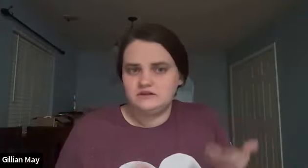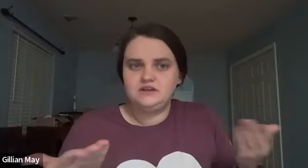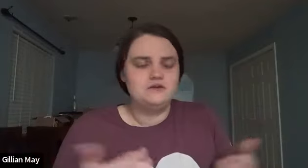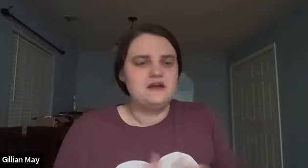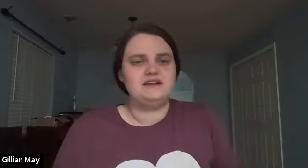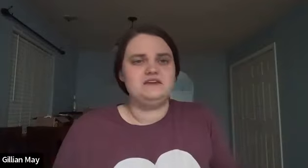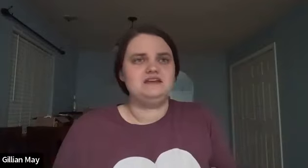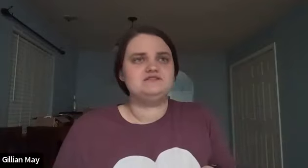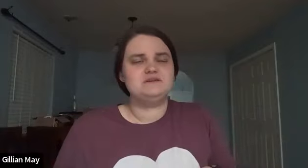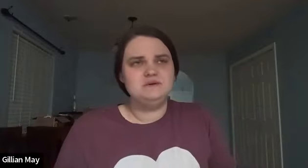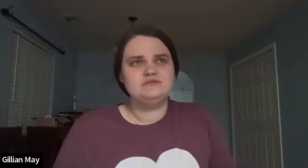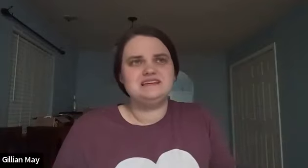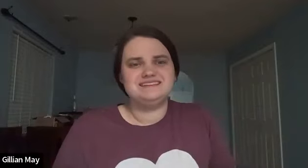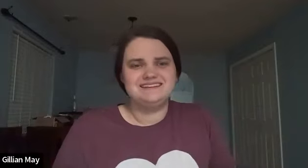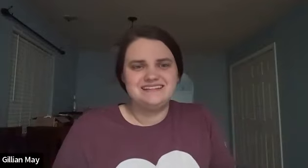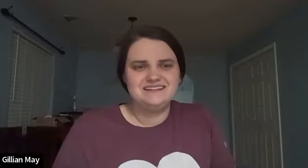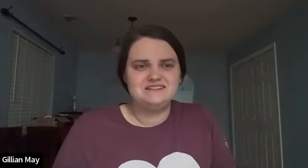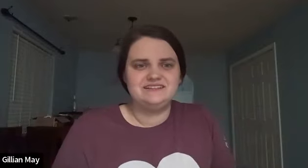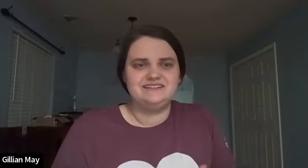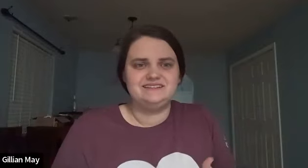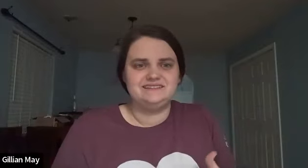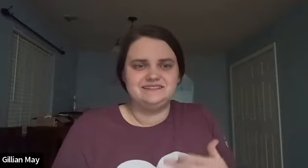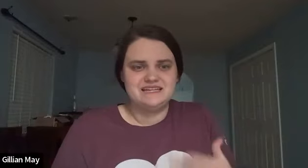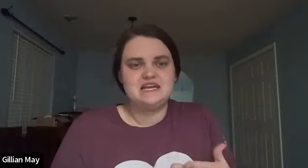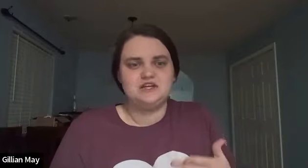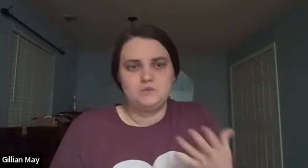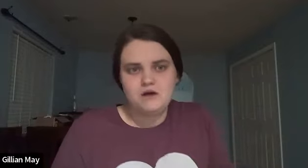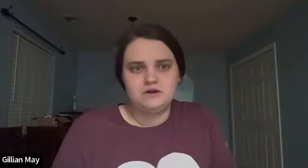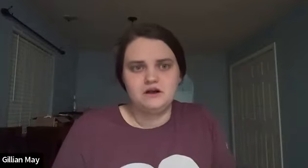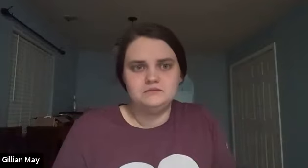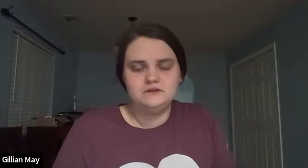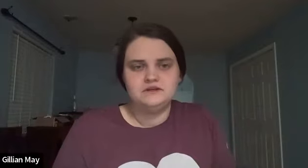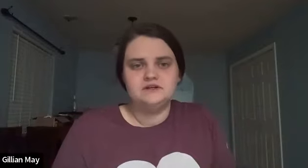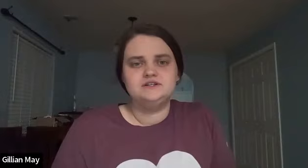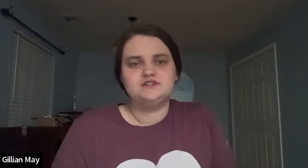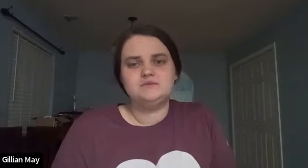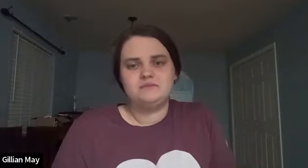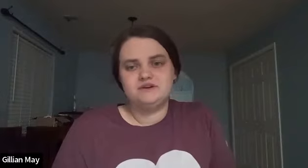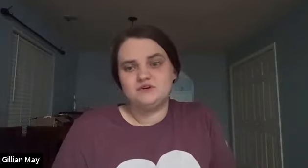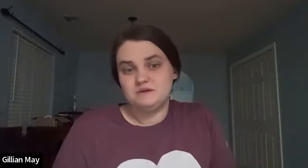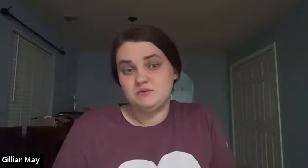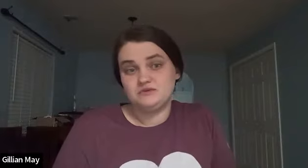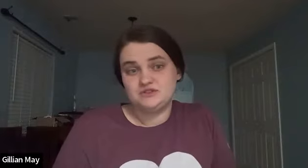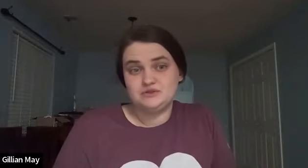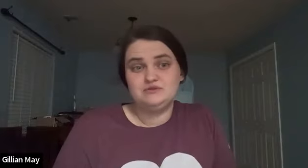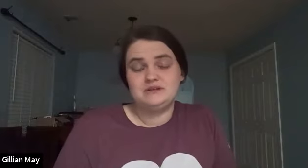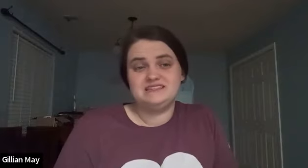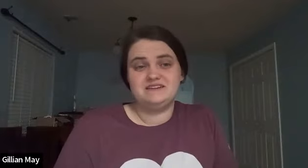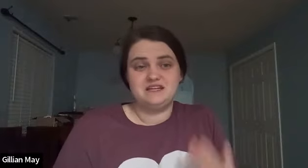that kind of thing. And so some people will say that's not technically saying you're welcome. So what most people will do instead of saying